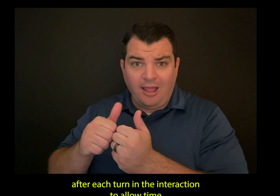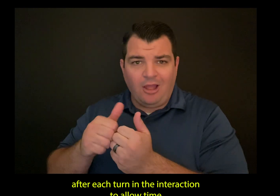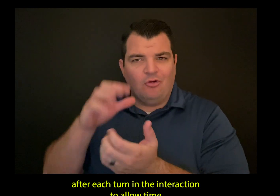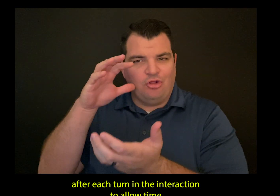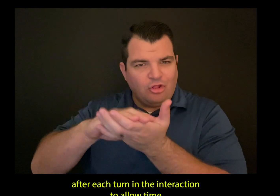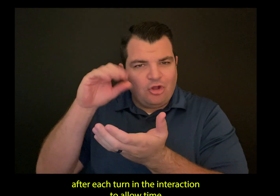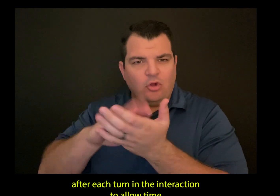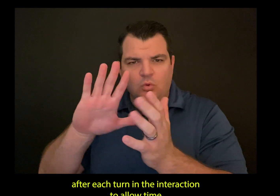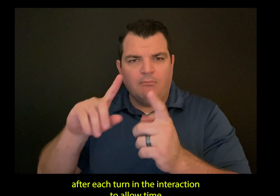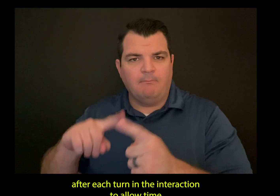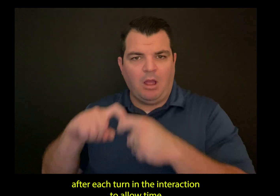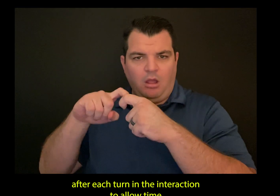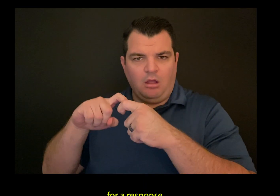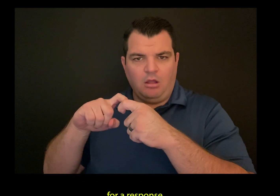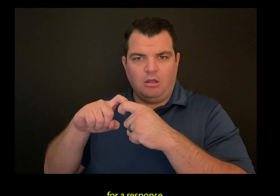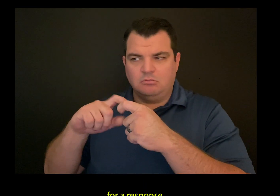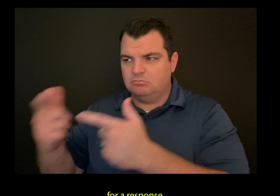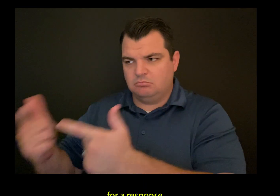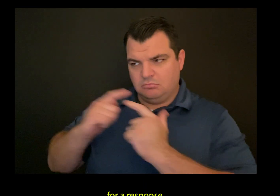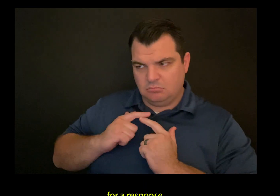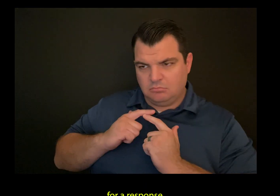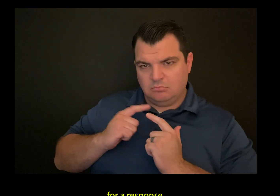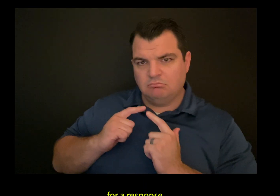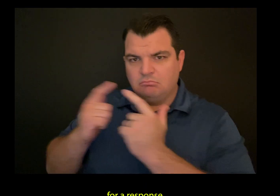in the interaction to allow time for response.